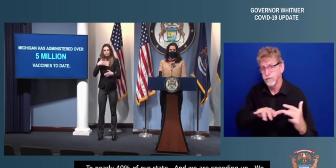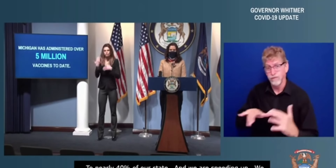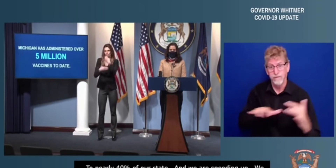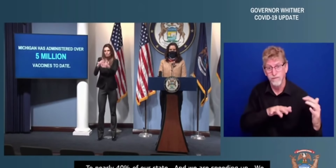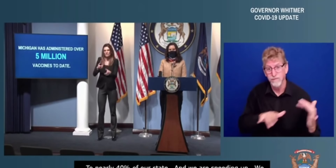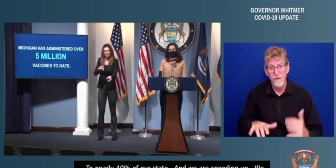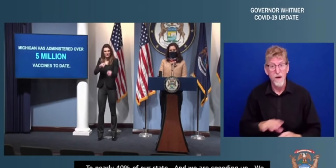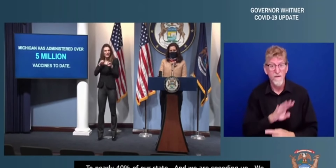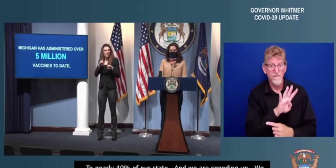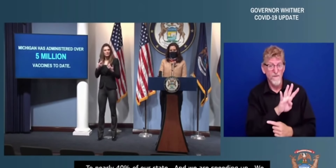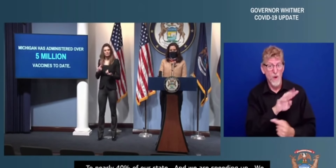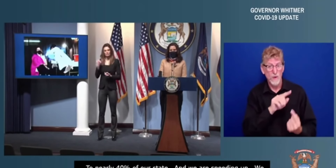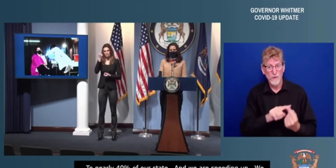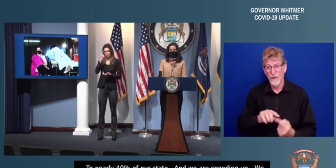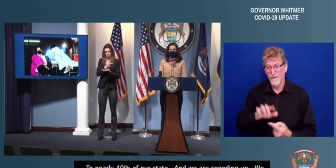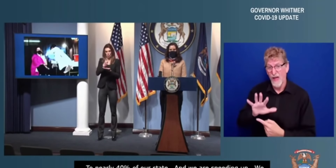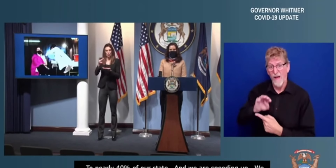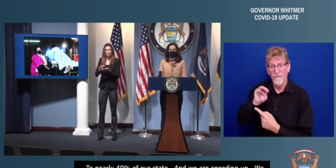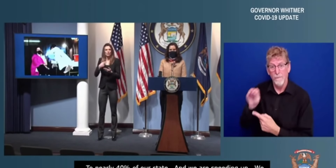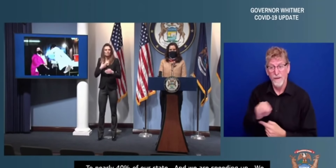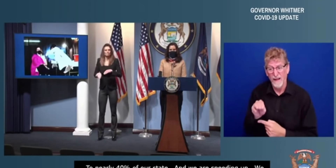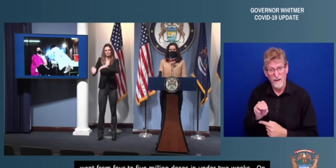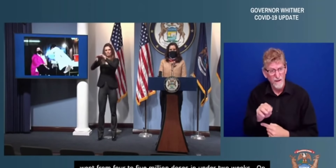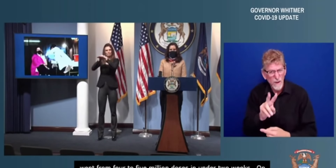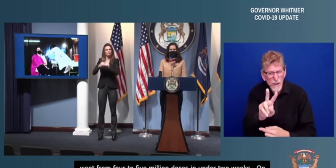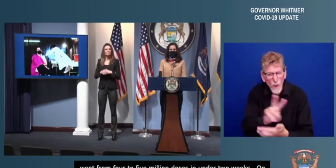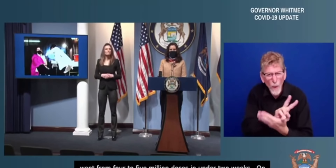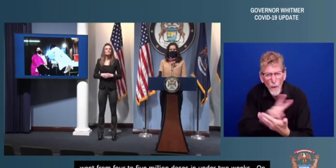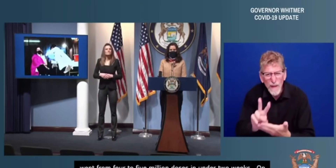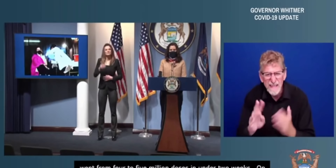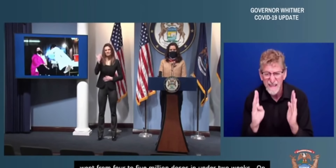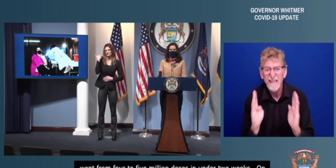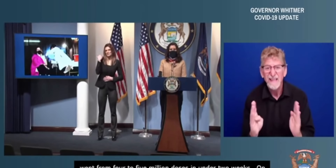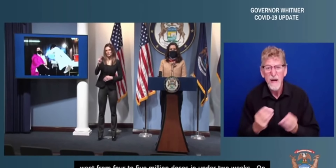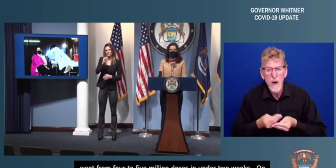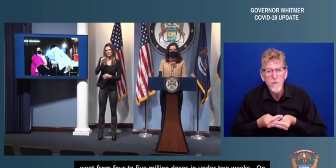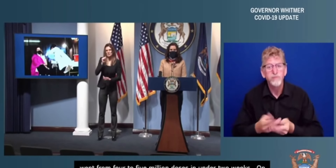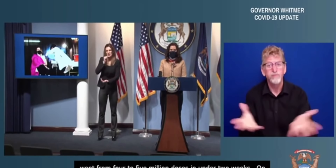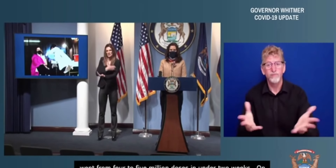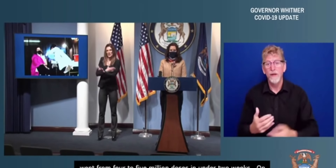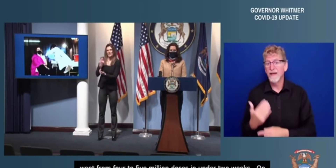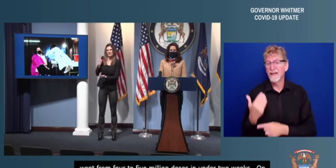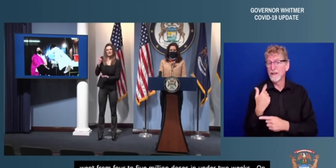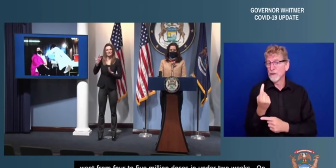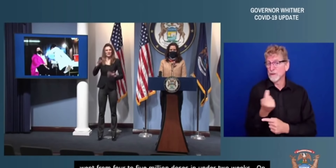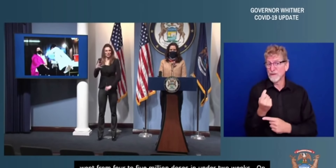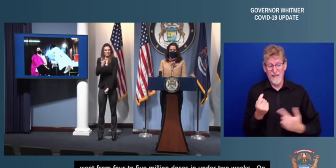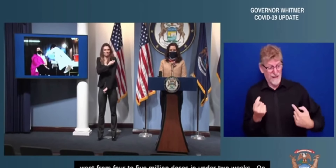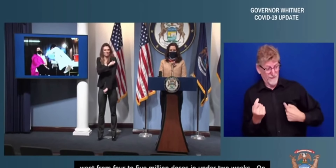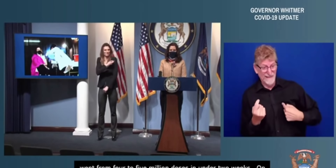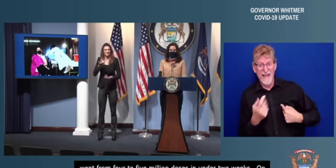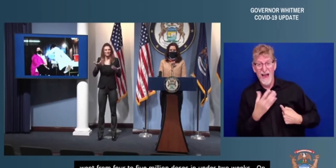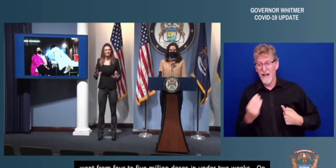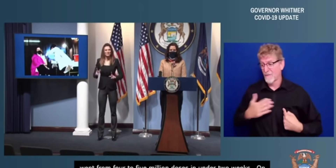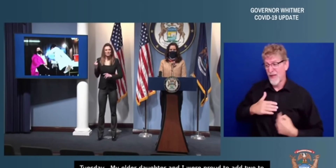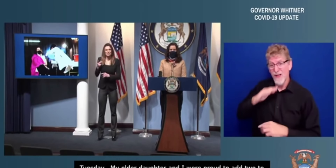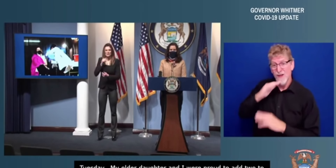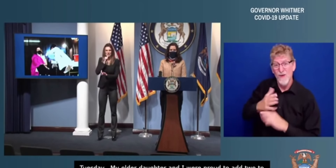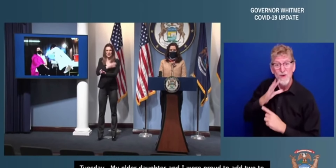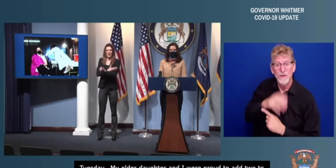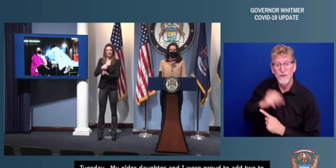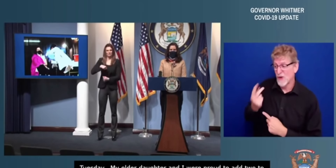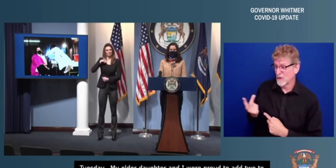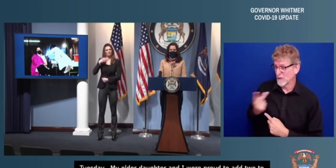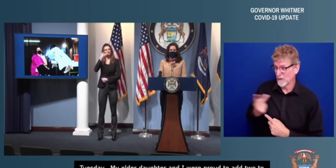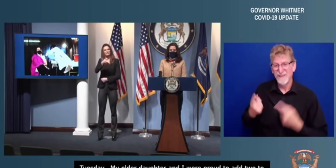weeks. On Tuesday, my older daughter and I were proud to add 2 to that number when we got vaccinated at